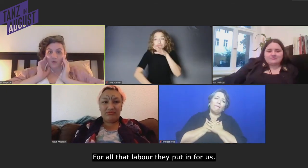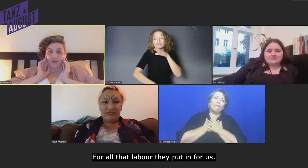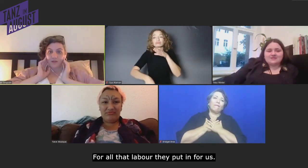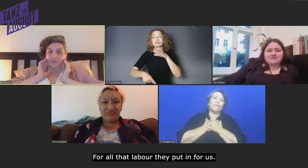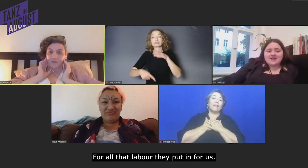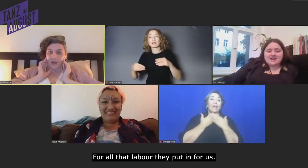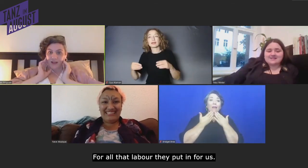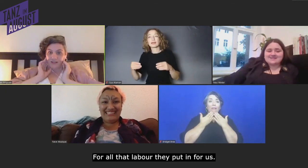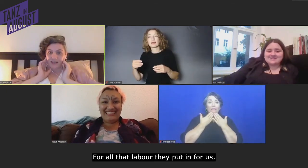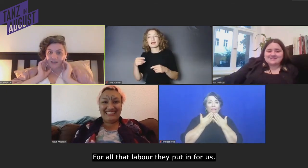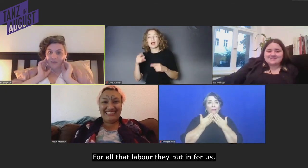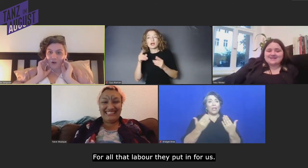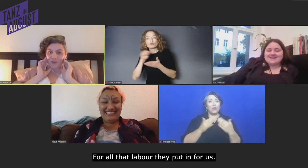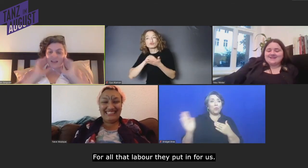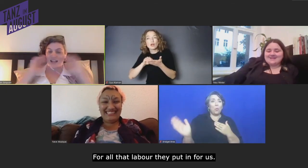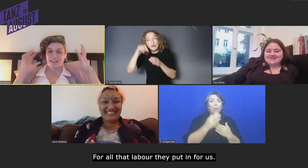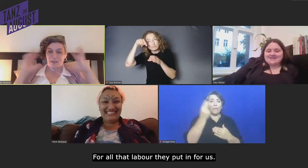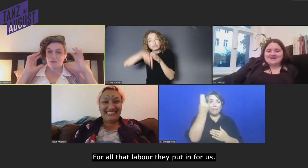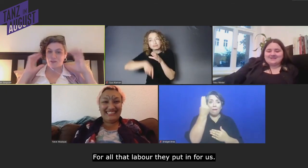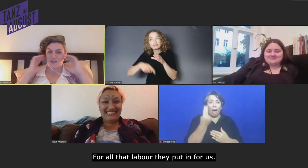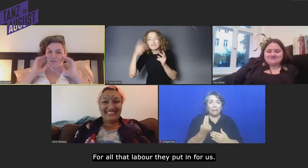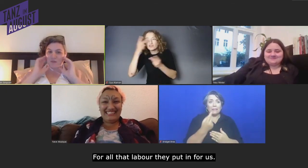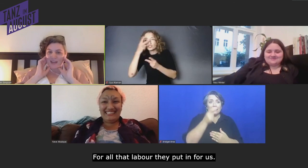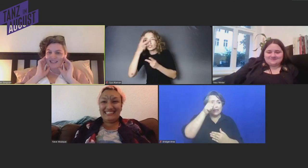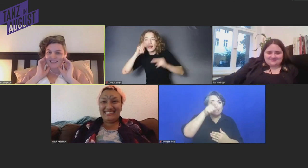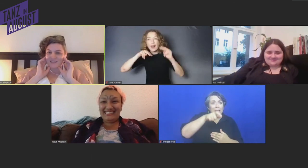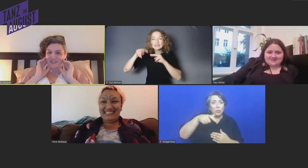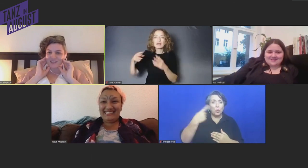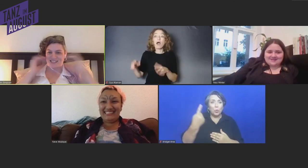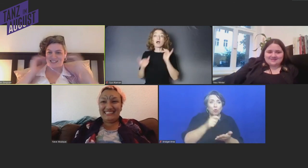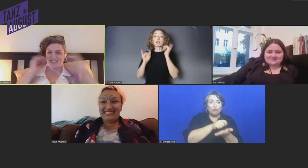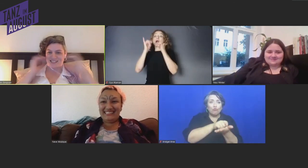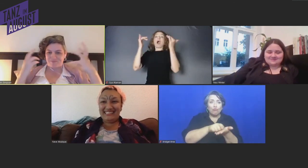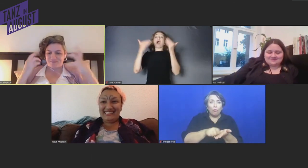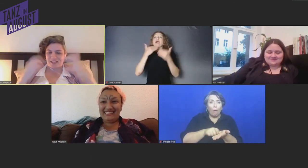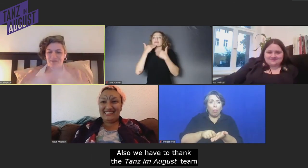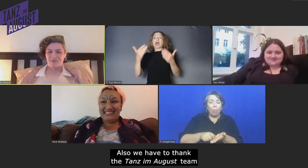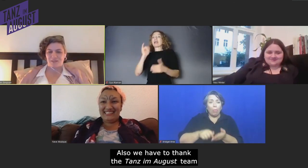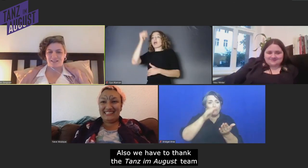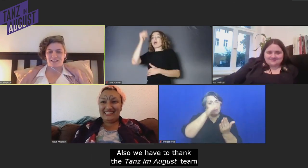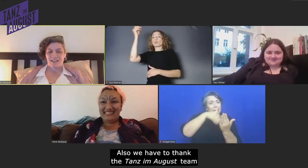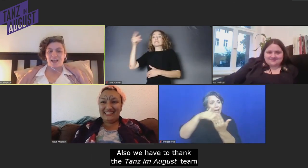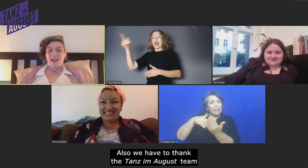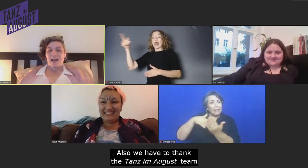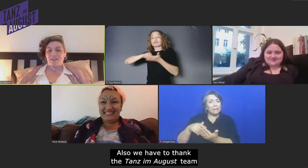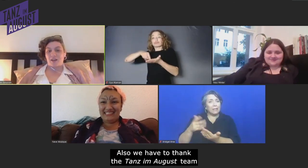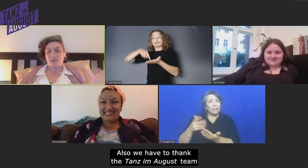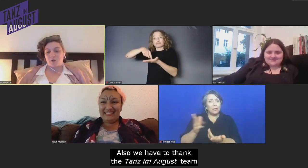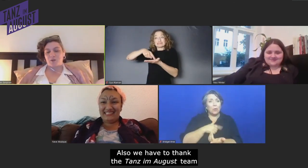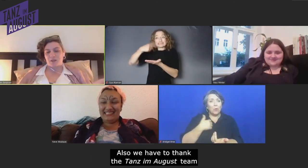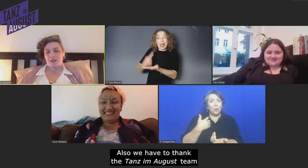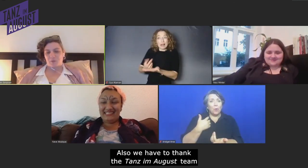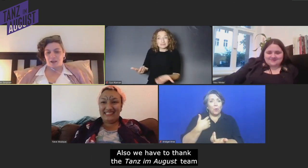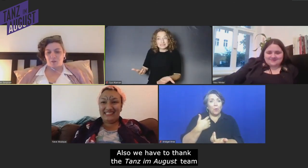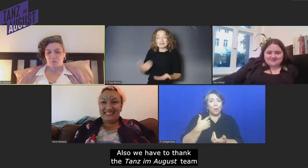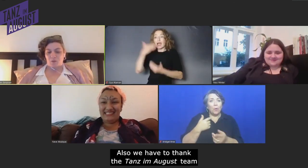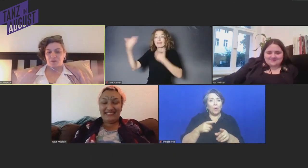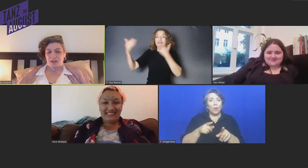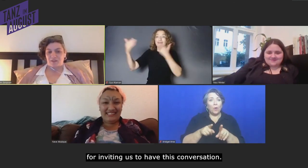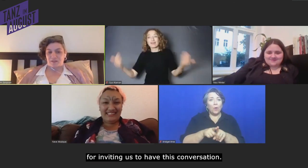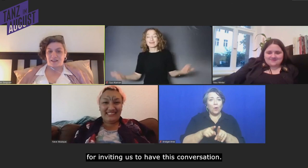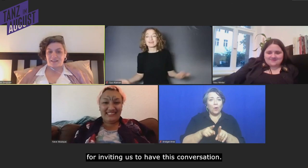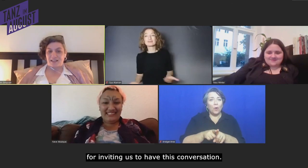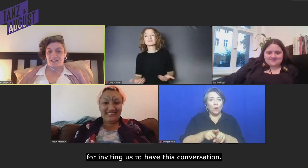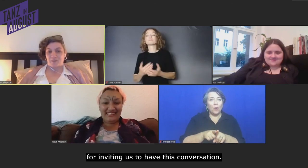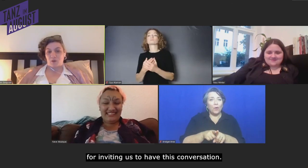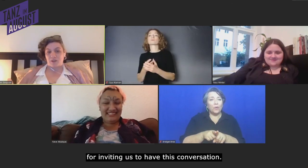wrote them as well, like, for all of that labor that they've put in for us to have some things. And also, I think we have to